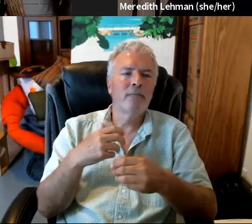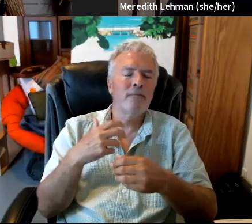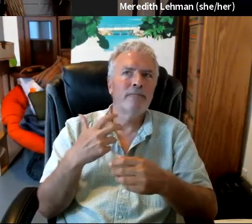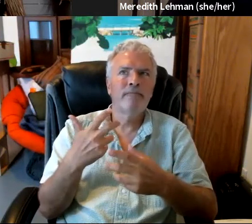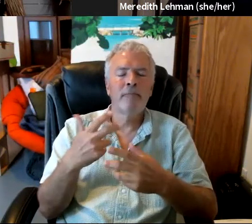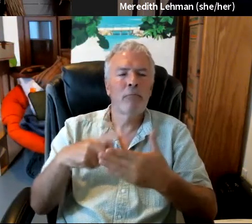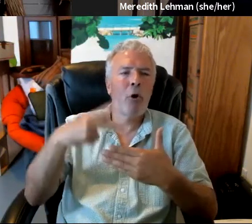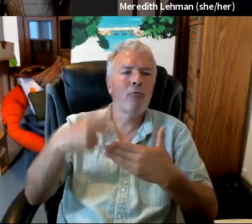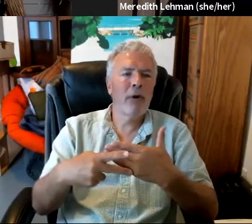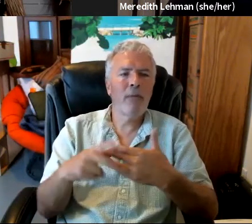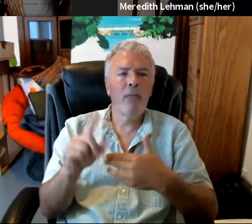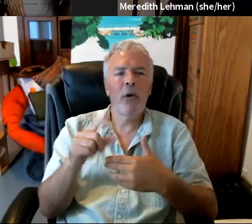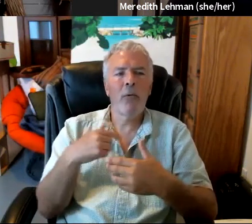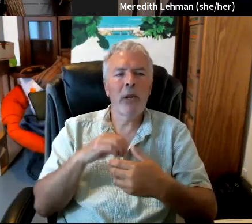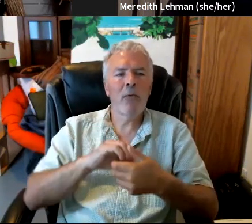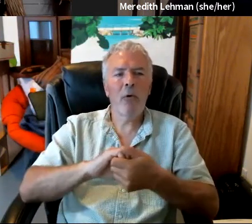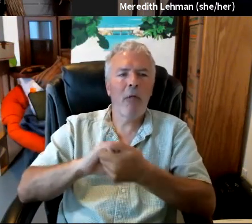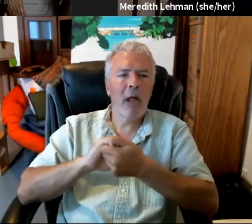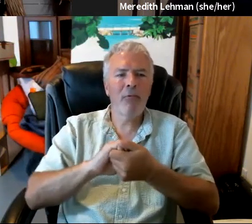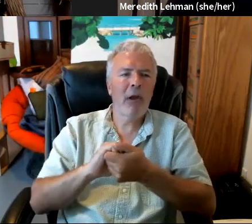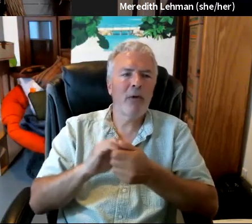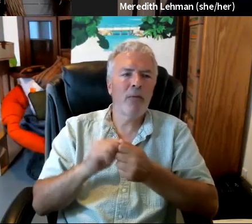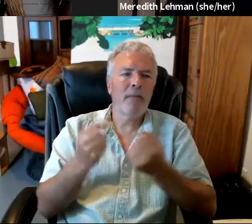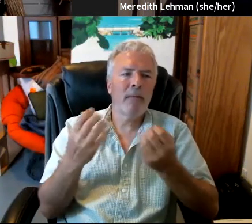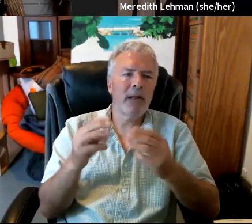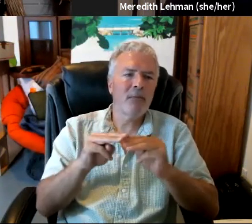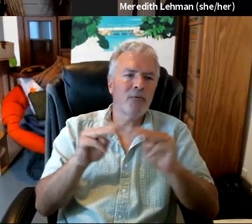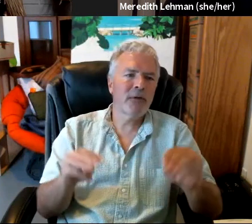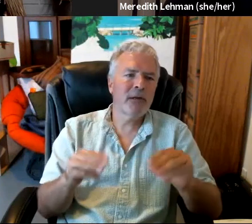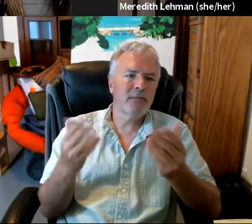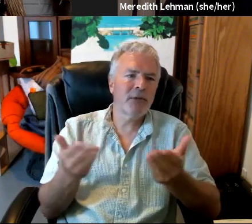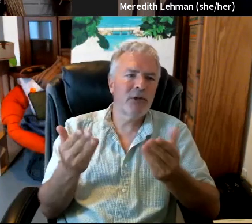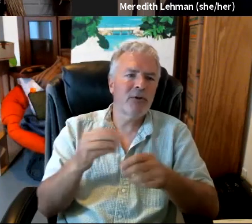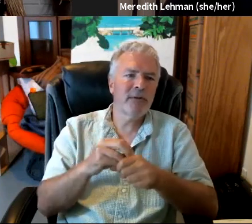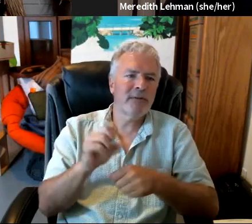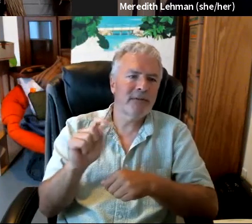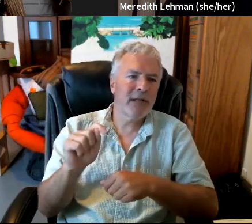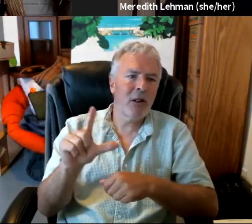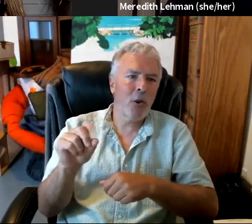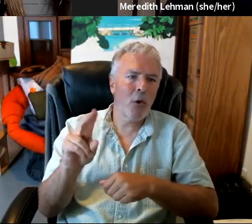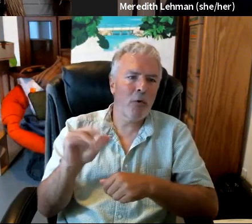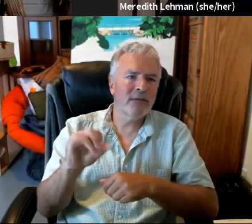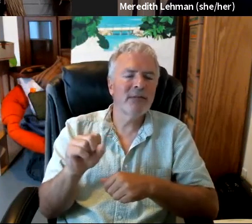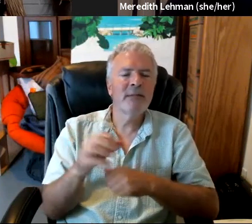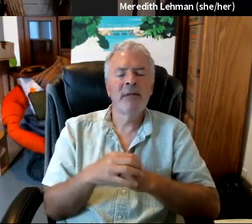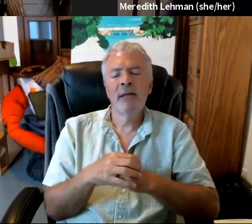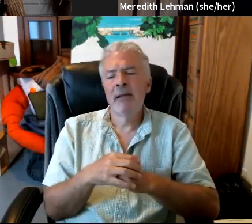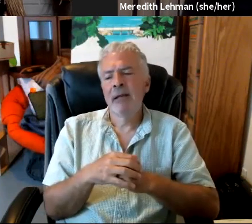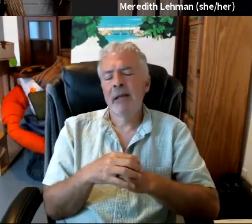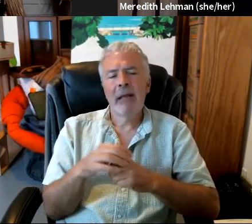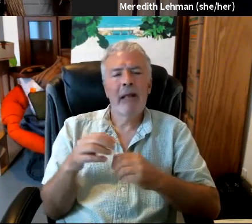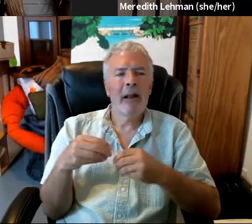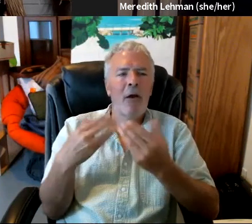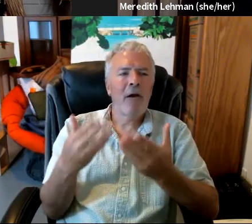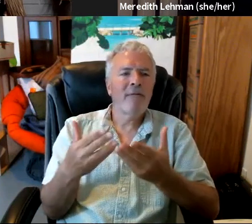deaf tour guides are able to, there's programming that provides, deaf tour guides or deaf docents for the local